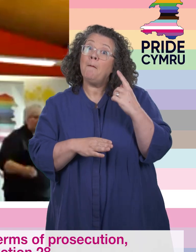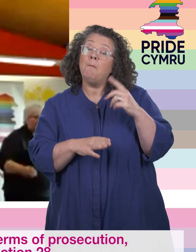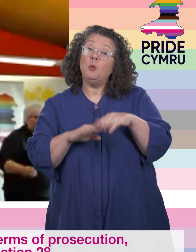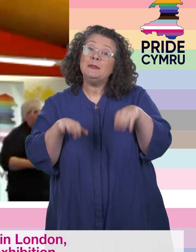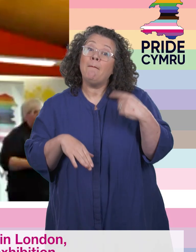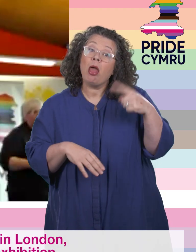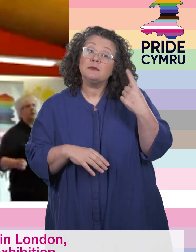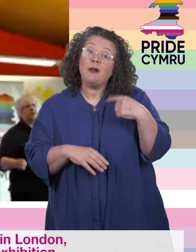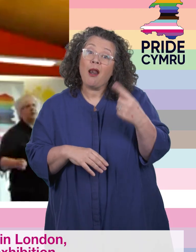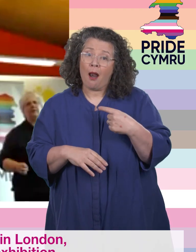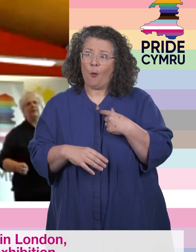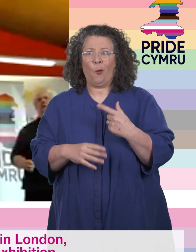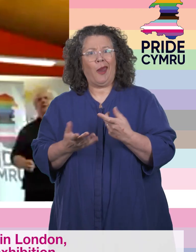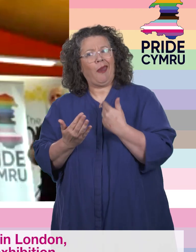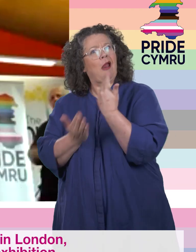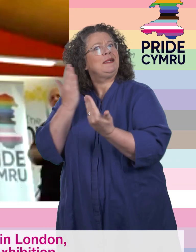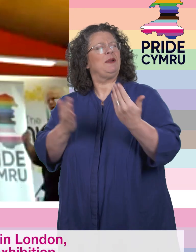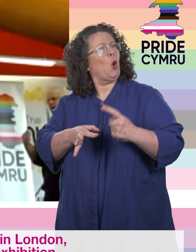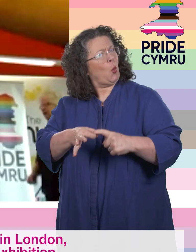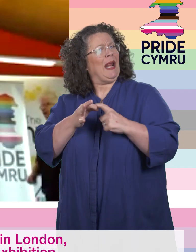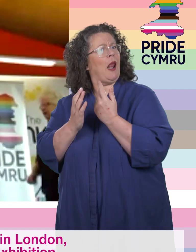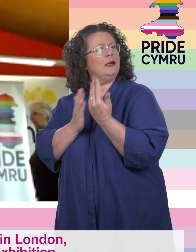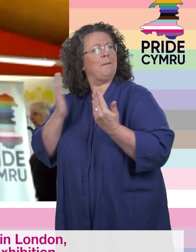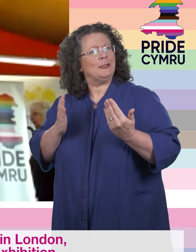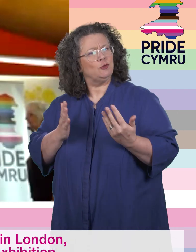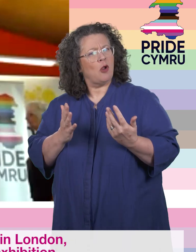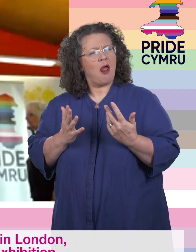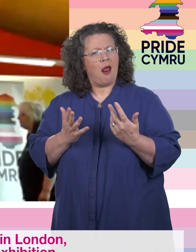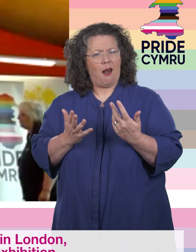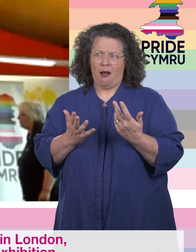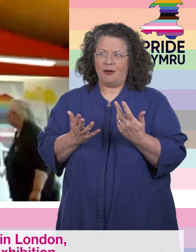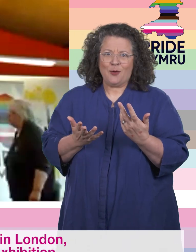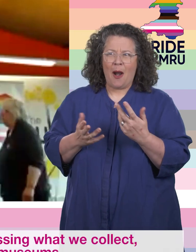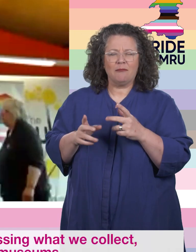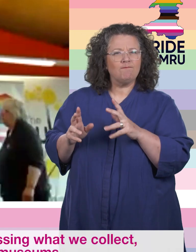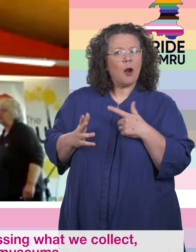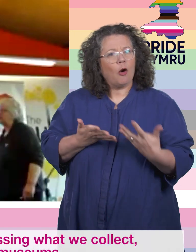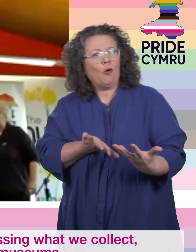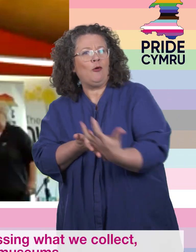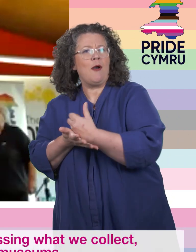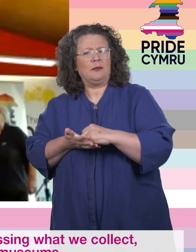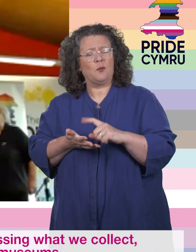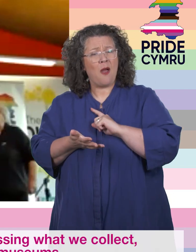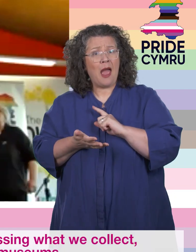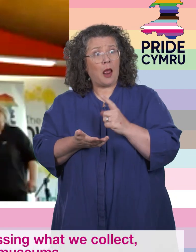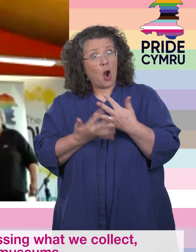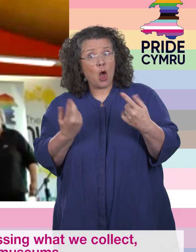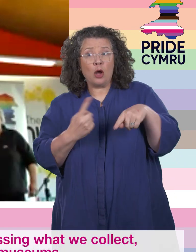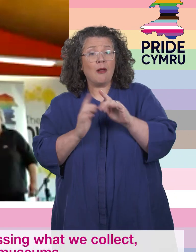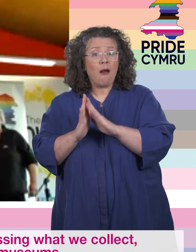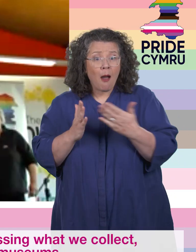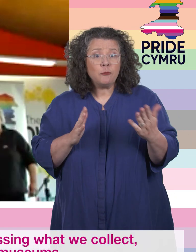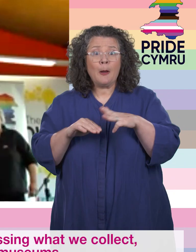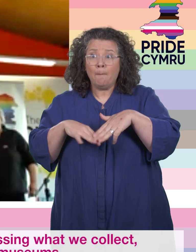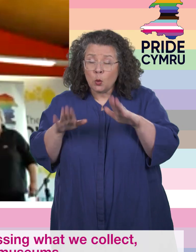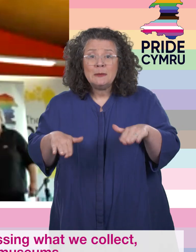28. I worked for the Museum of London, and we put on a queer exhibition. They did a whole thing about reassessing what we